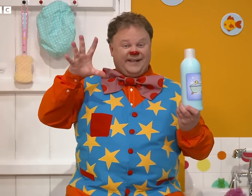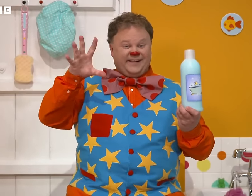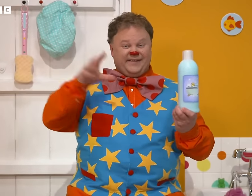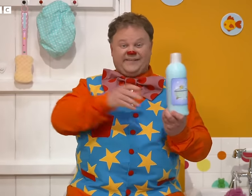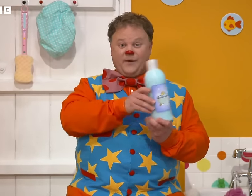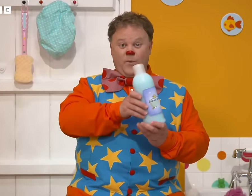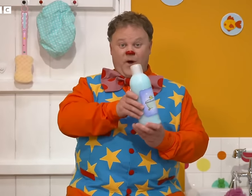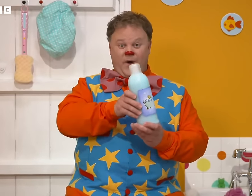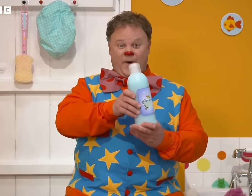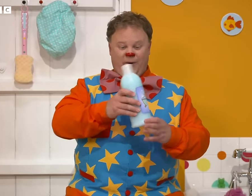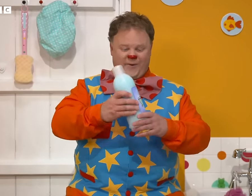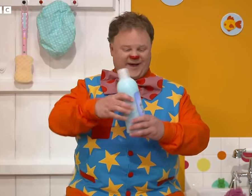Bubbles! Woohoo!